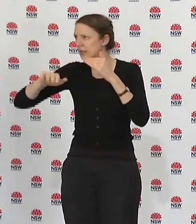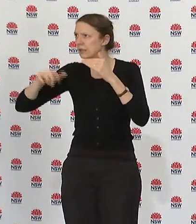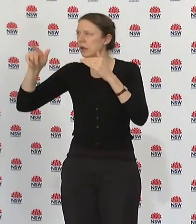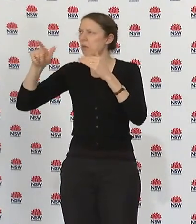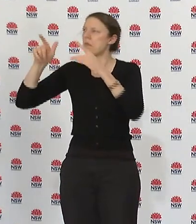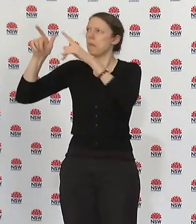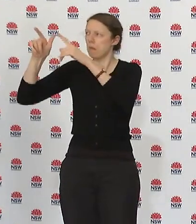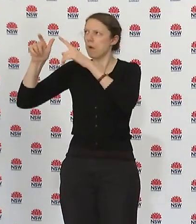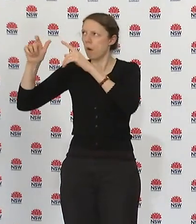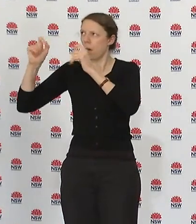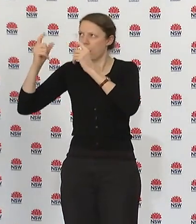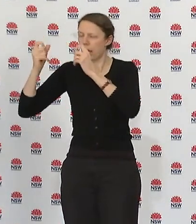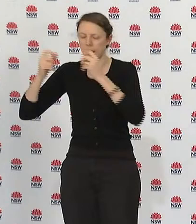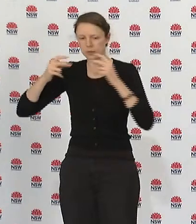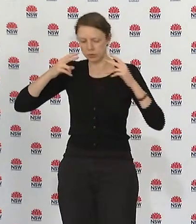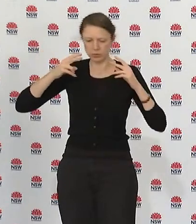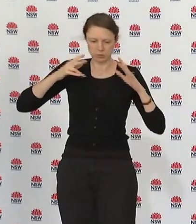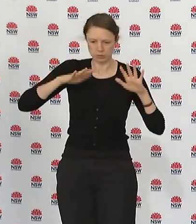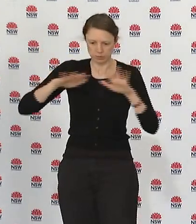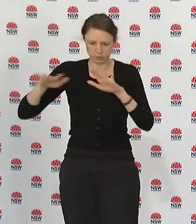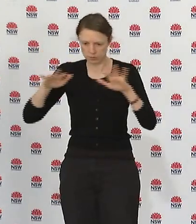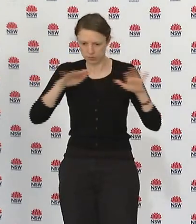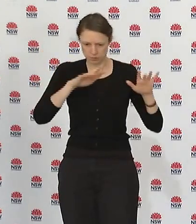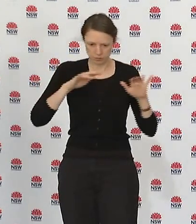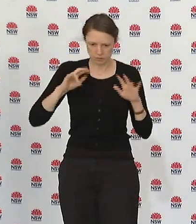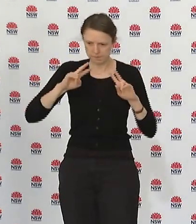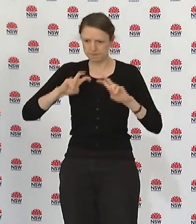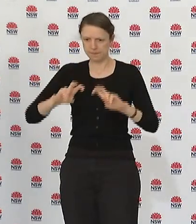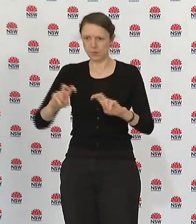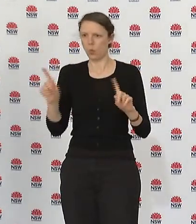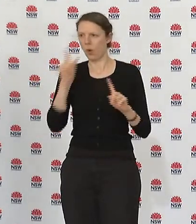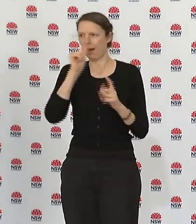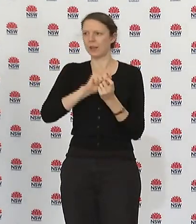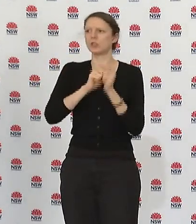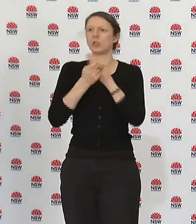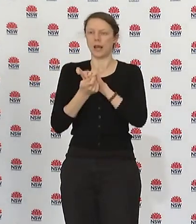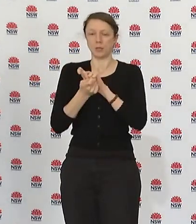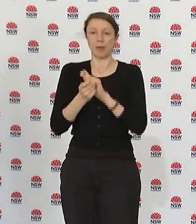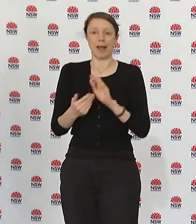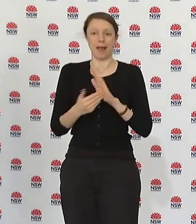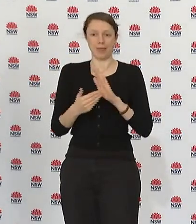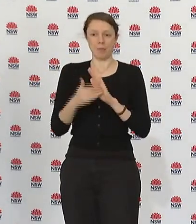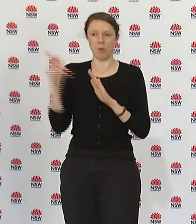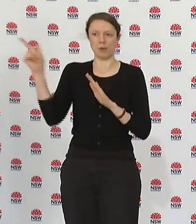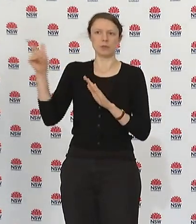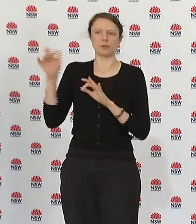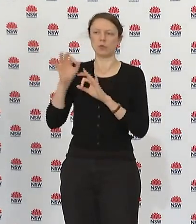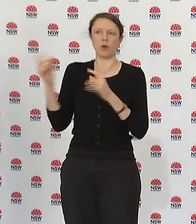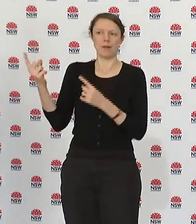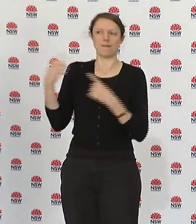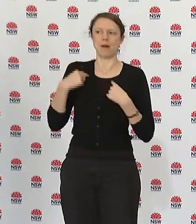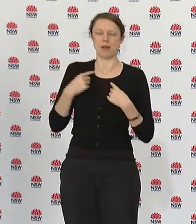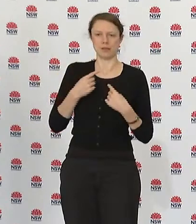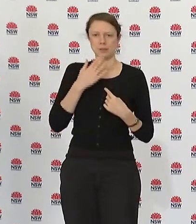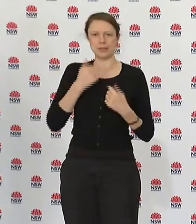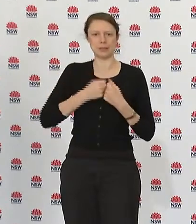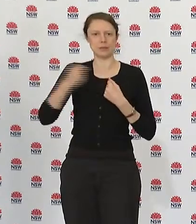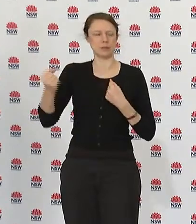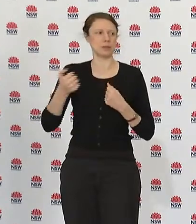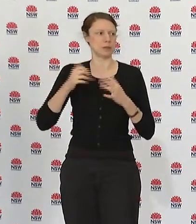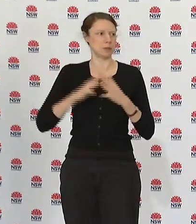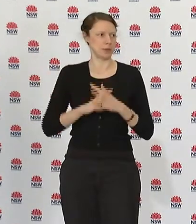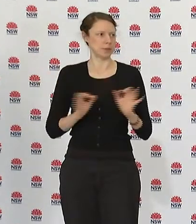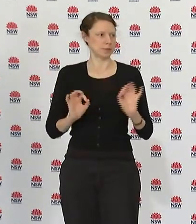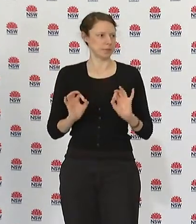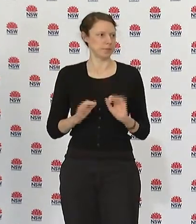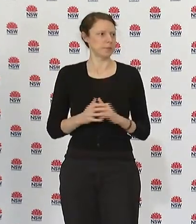the health experts, including Dr. Chant, have not advised us to do that. Do you need more incentive for people to come forward and get the vaccine? But Like giving